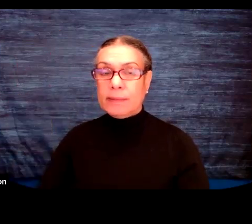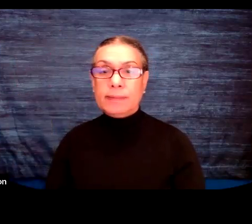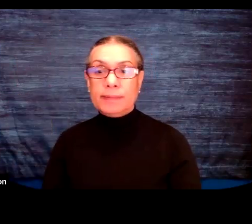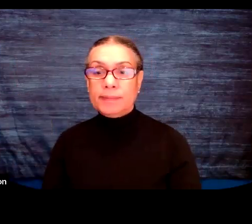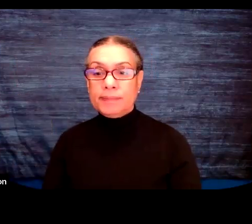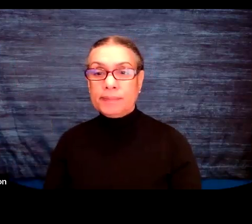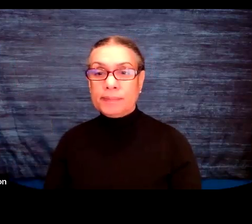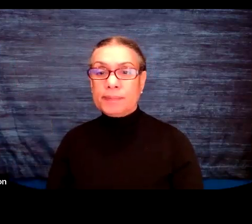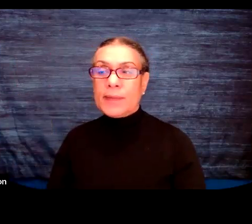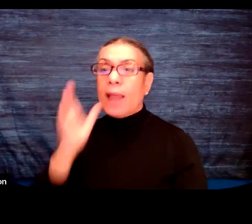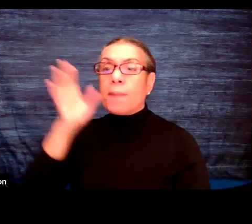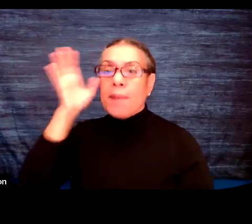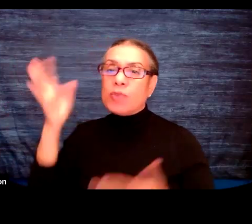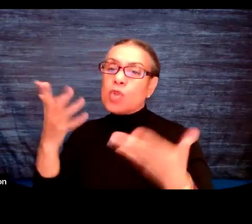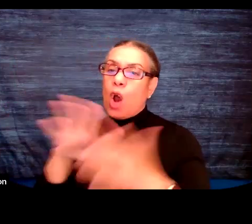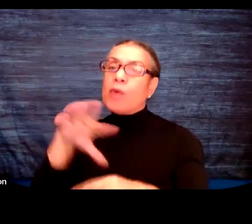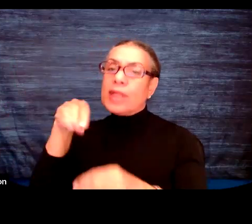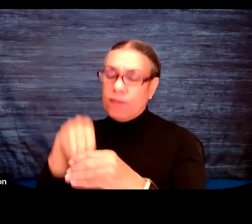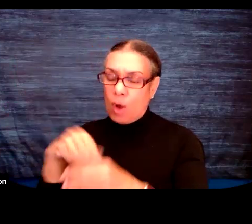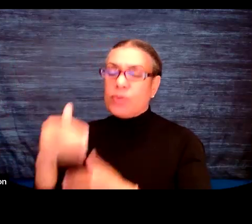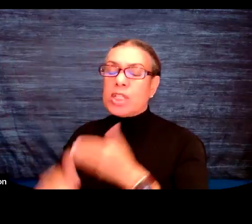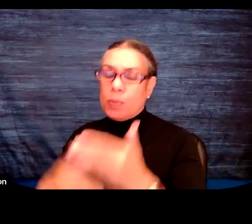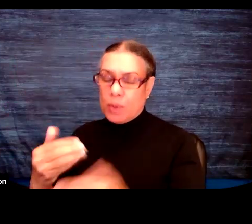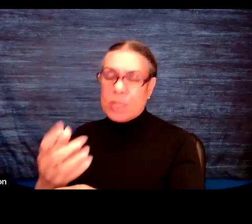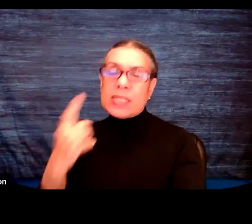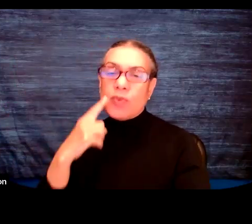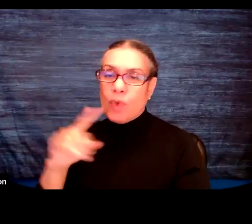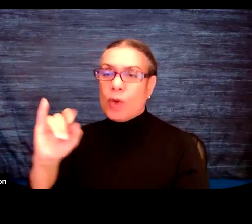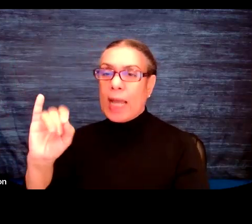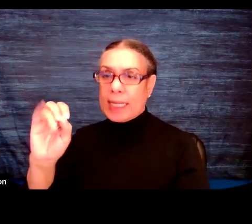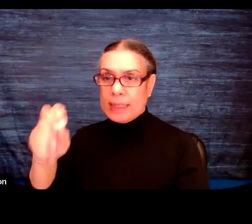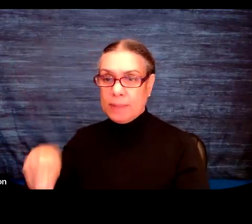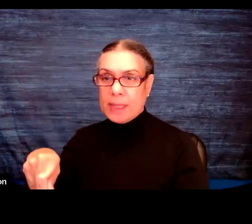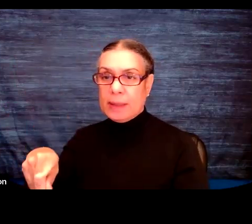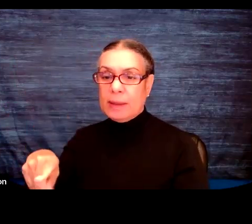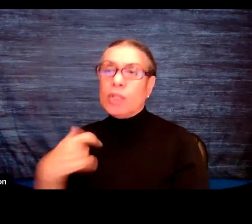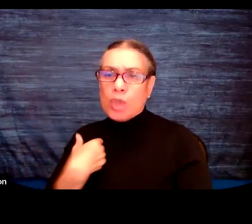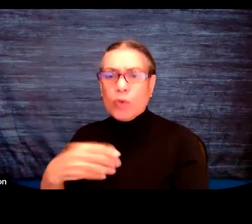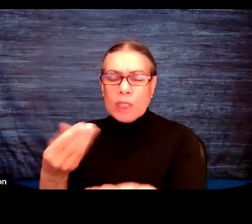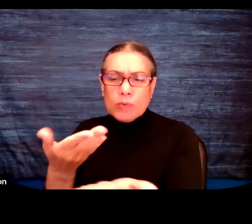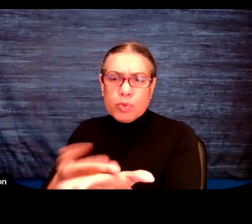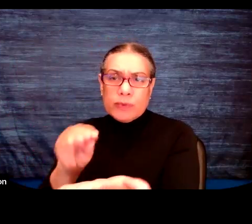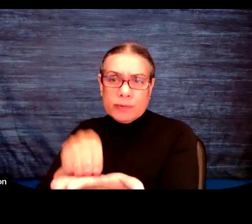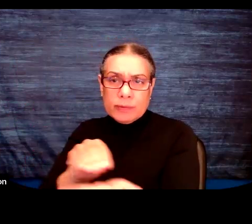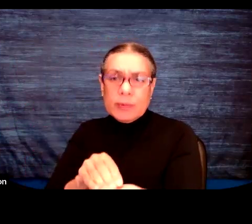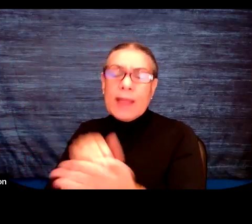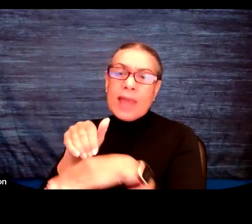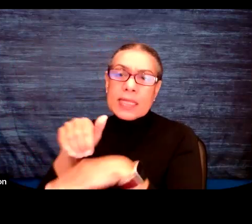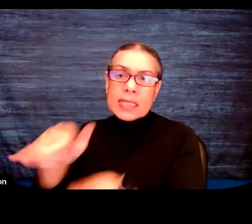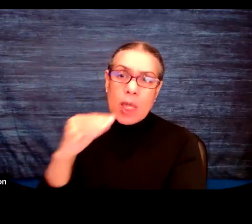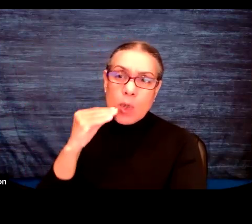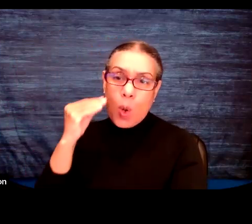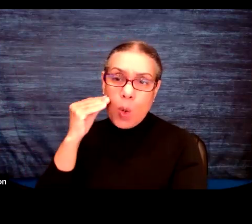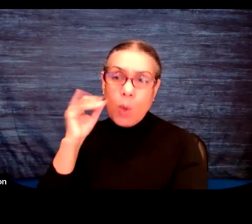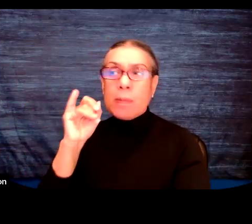parents are involved in the process of getting an IEP. So there's certainly documentation that goes home if